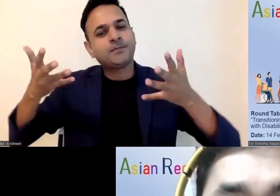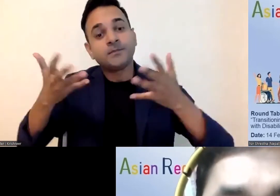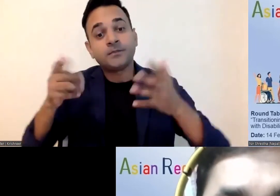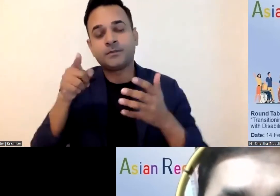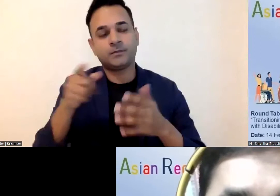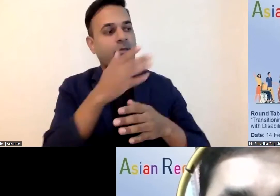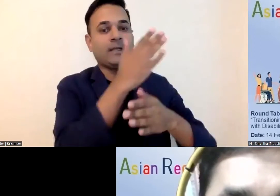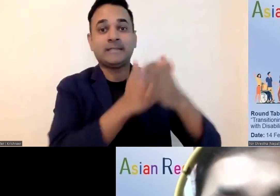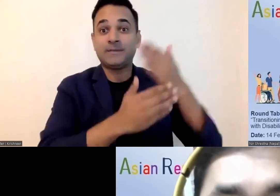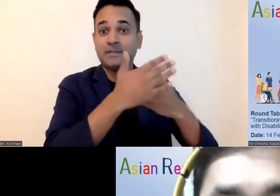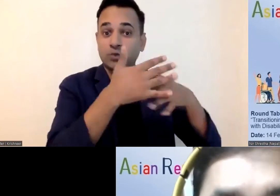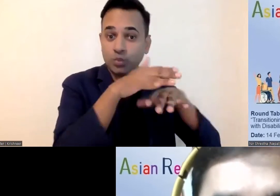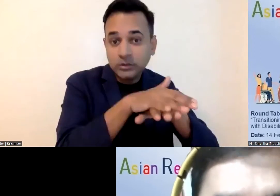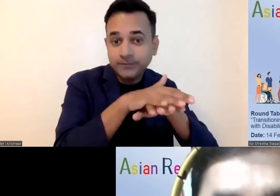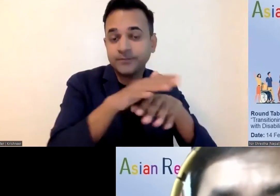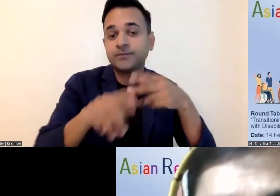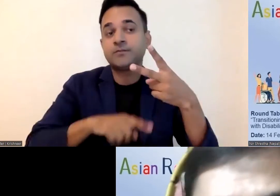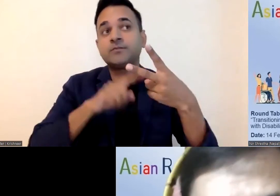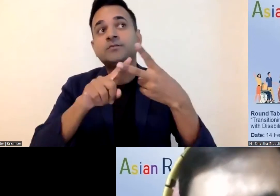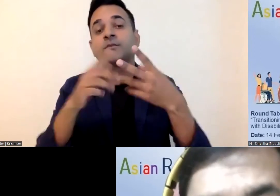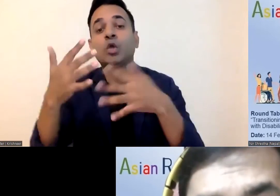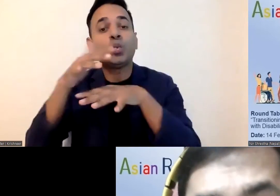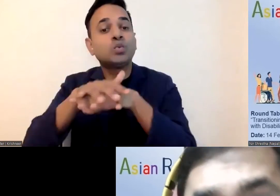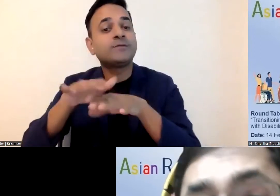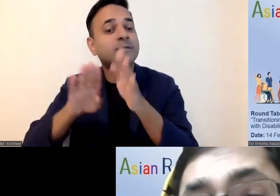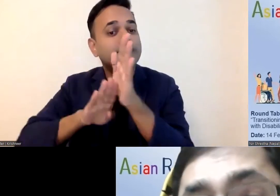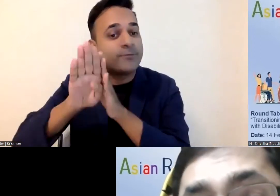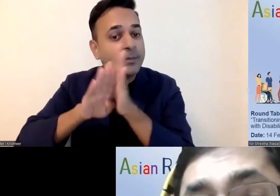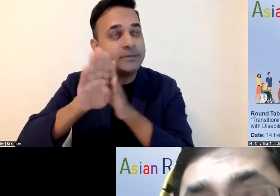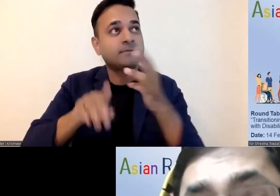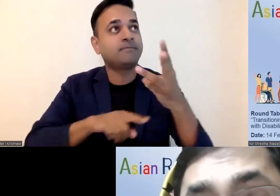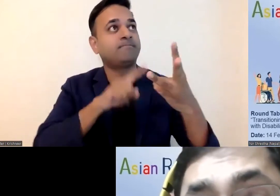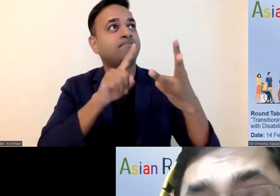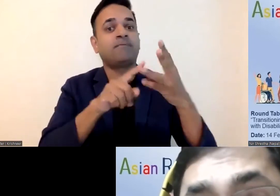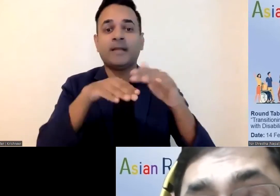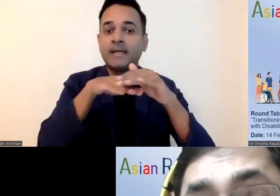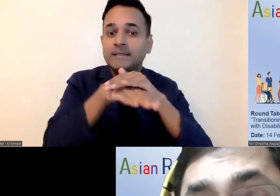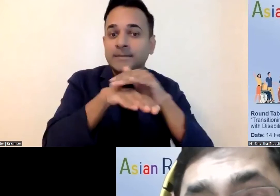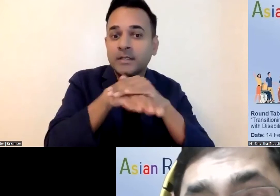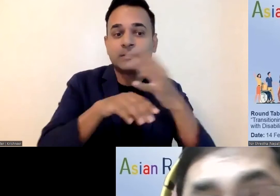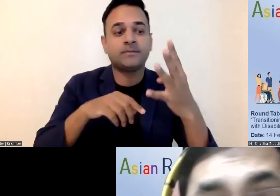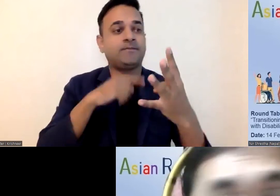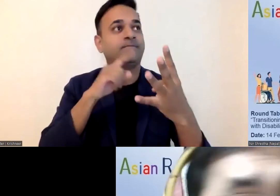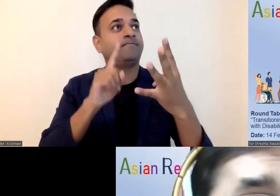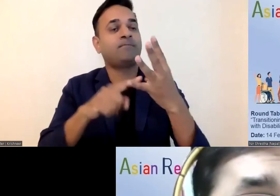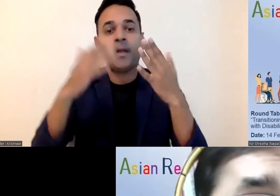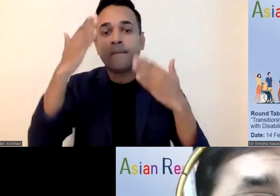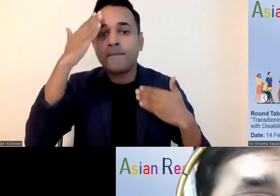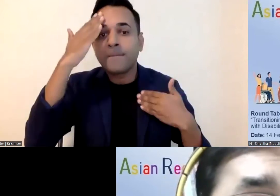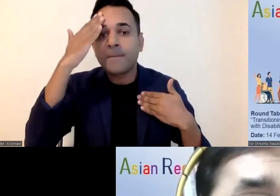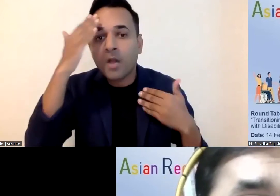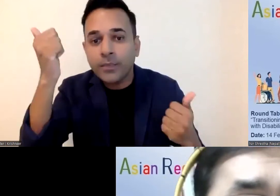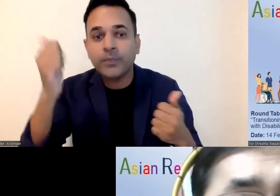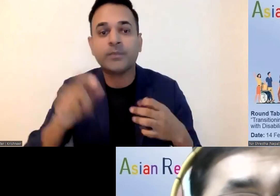HRHR, sexual and reproductive health rights, peace studies, and youth